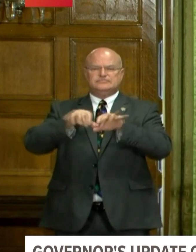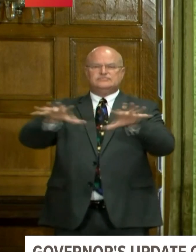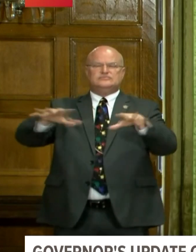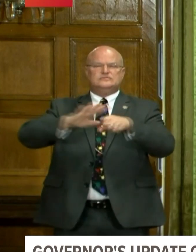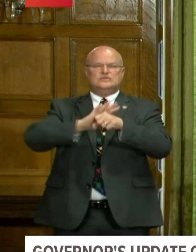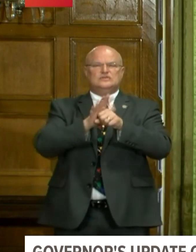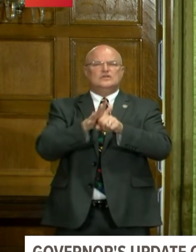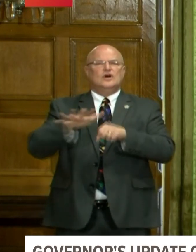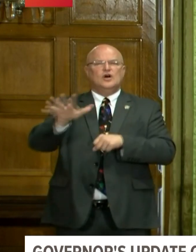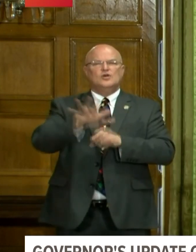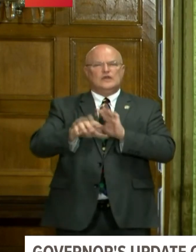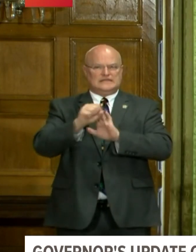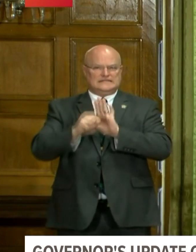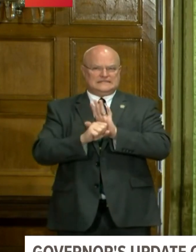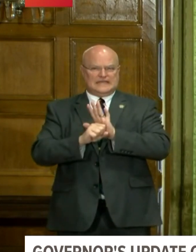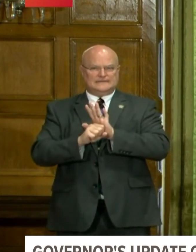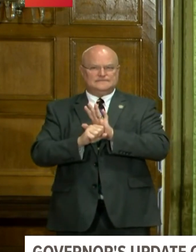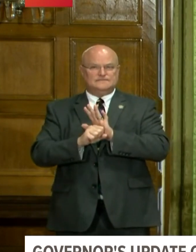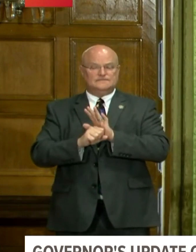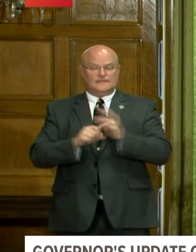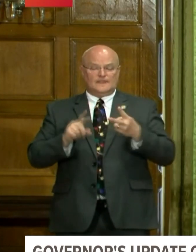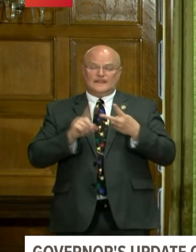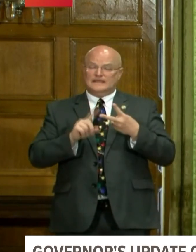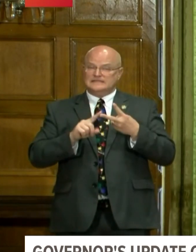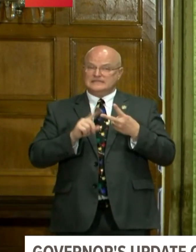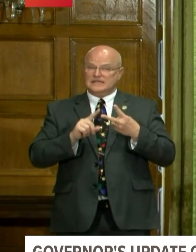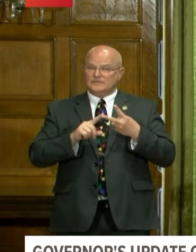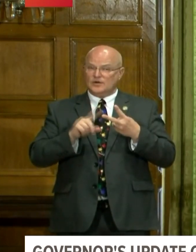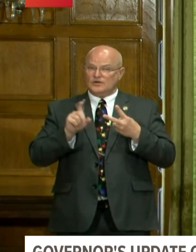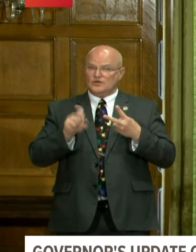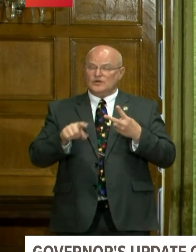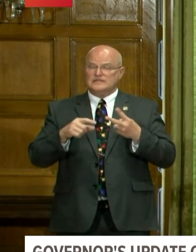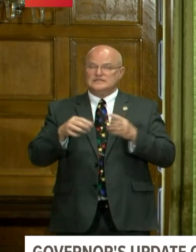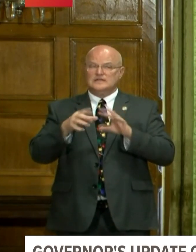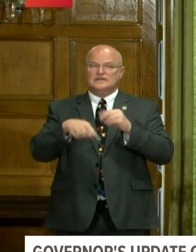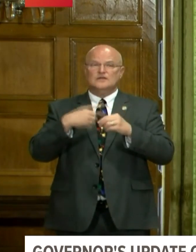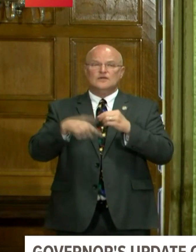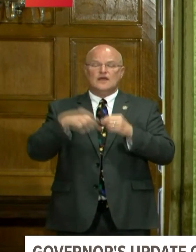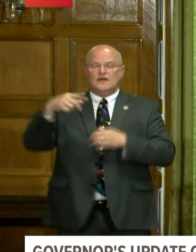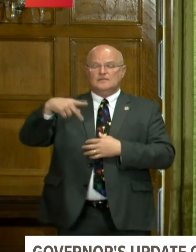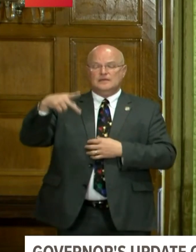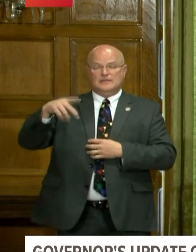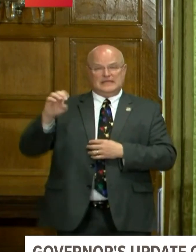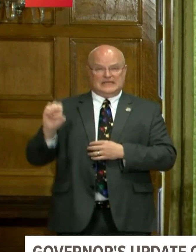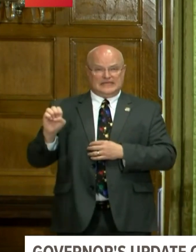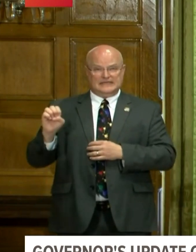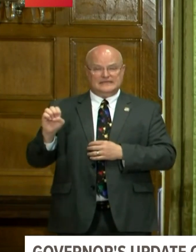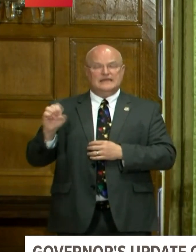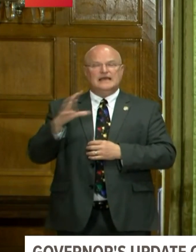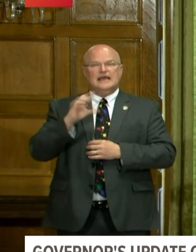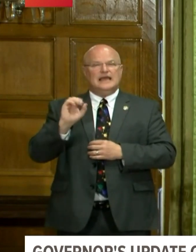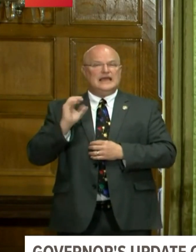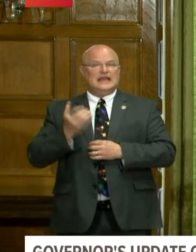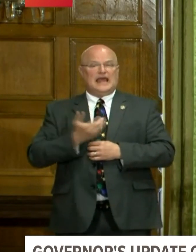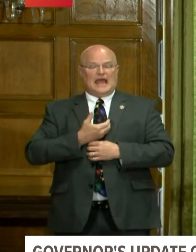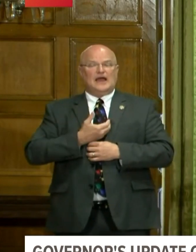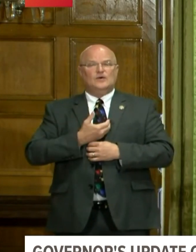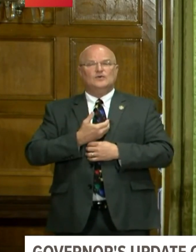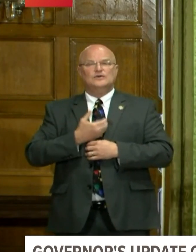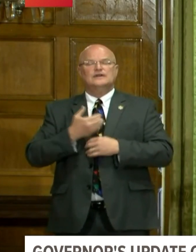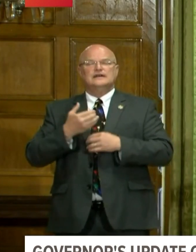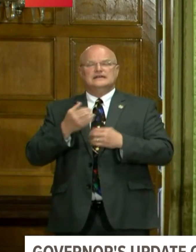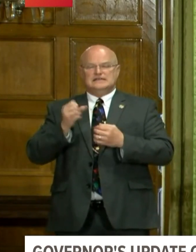COVID across the state. The second part of your question is in reference to PPE, and our supply